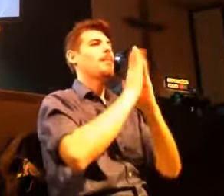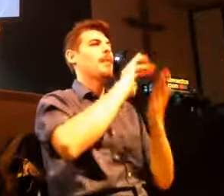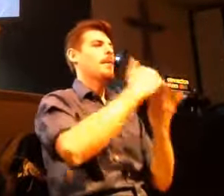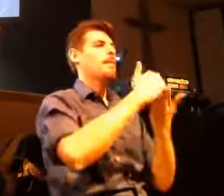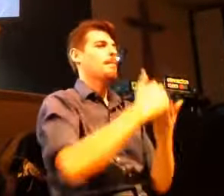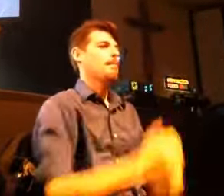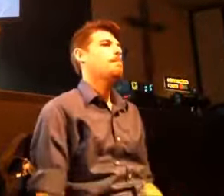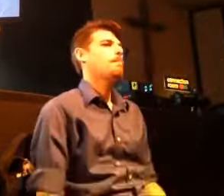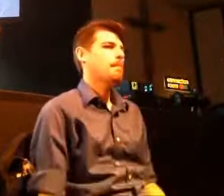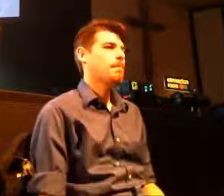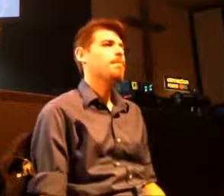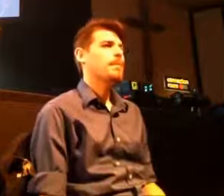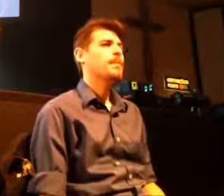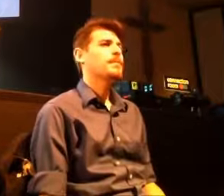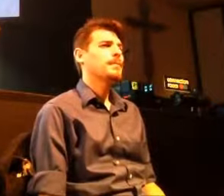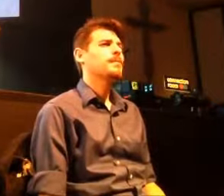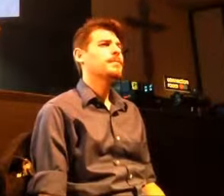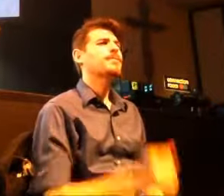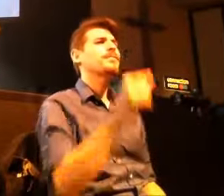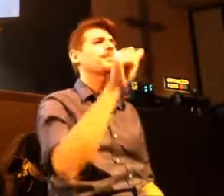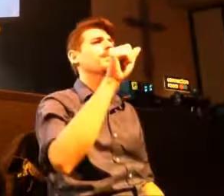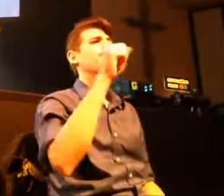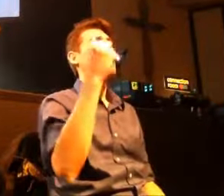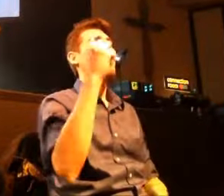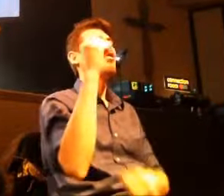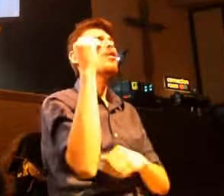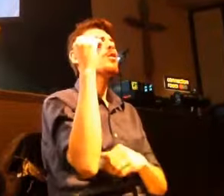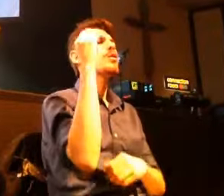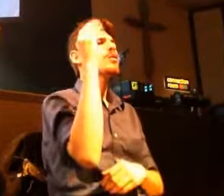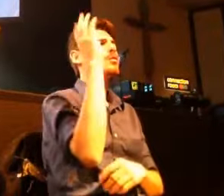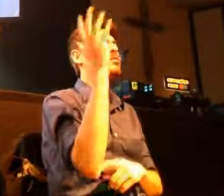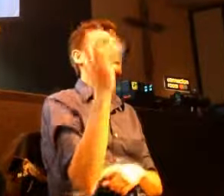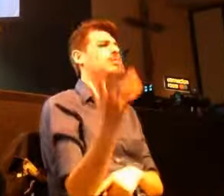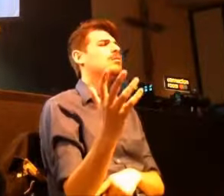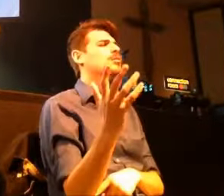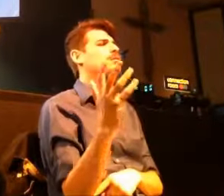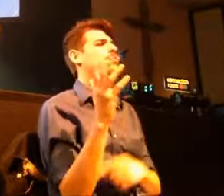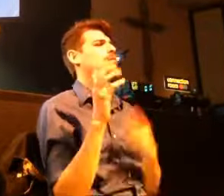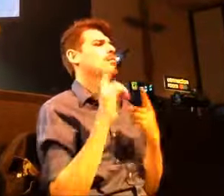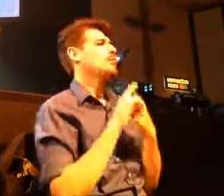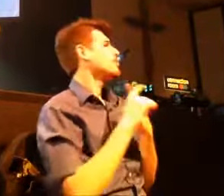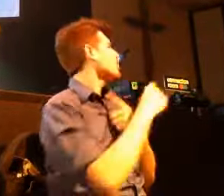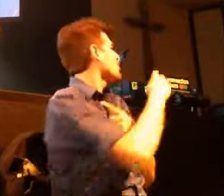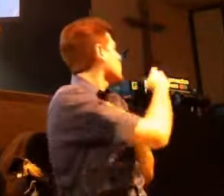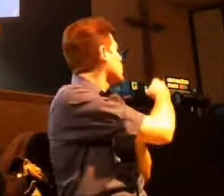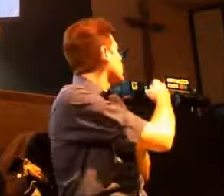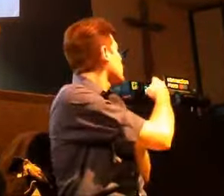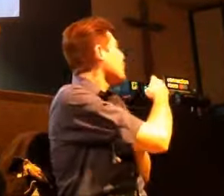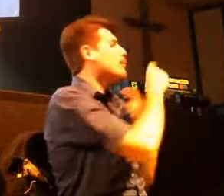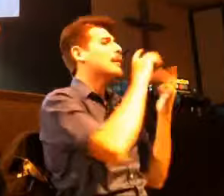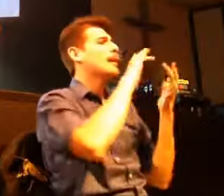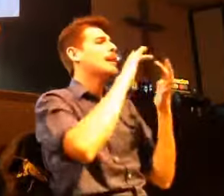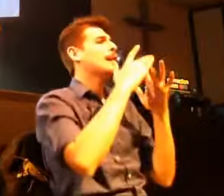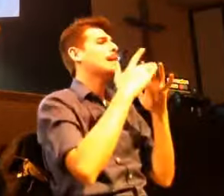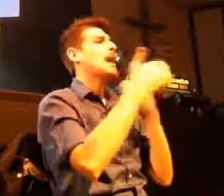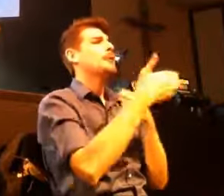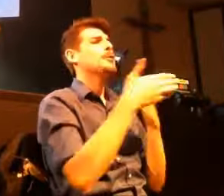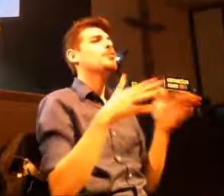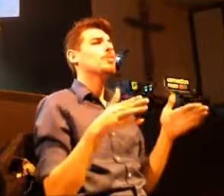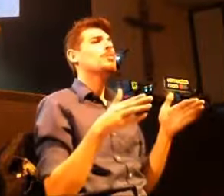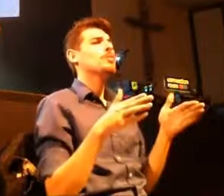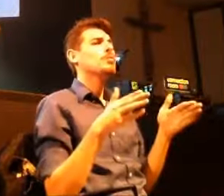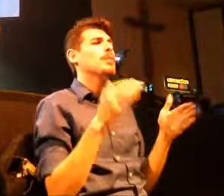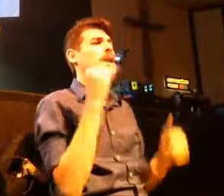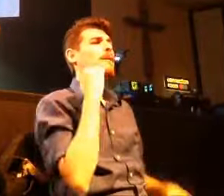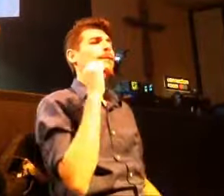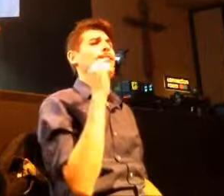Now, here is a couple other things. You may notice we have this fancy connection room over there. If you are a first or second time guest, I want to invite you to come back to our 10-minute